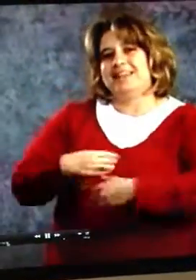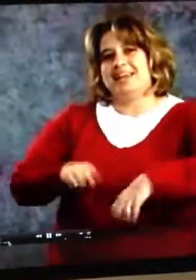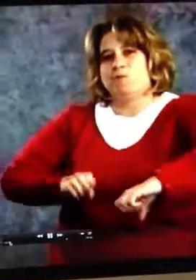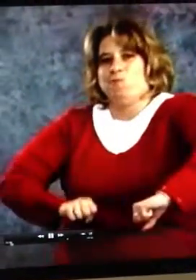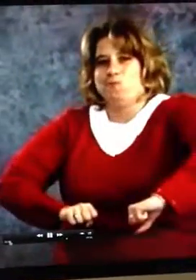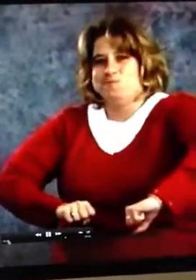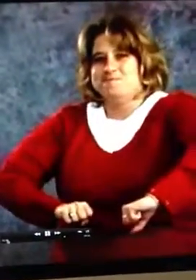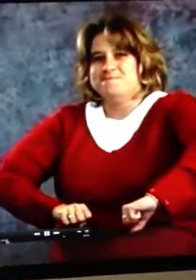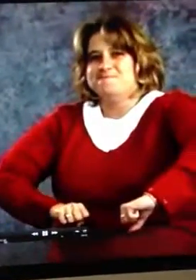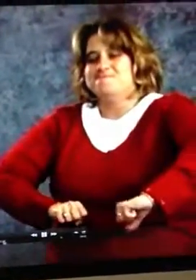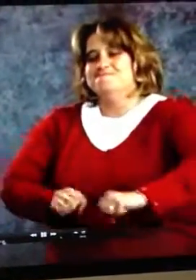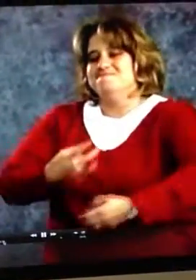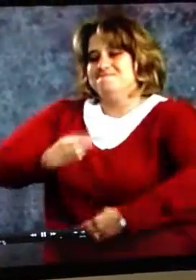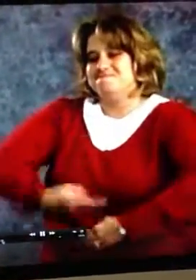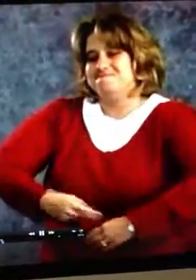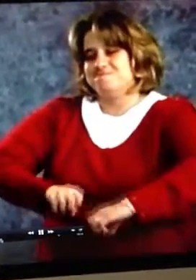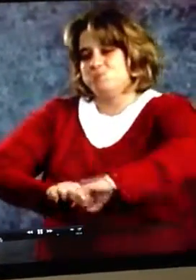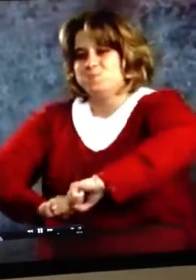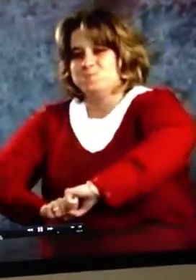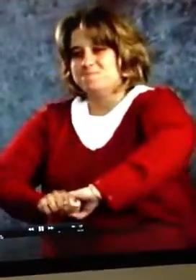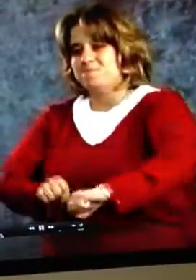And he laid down on the table.